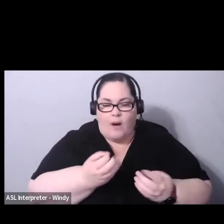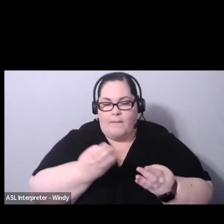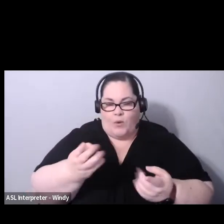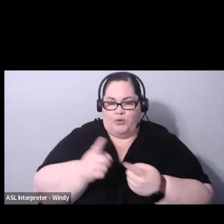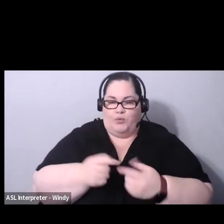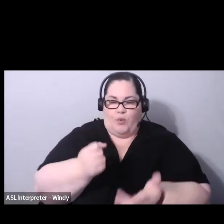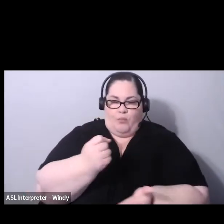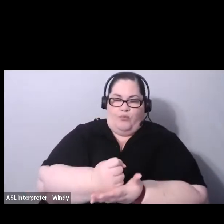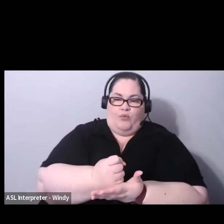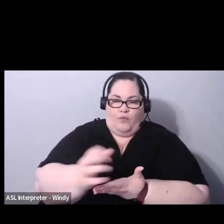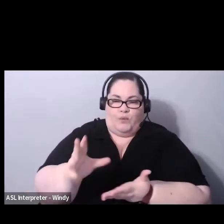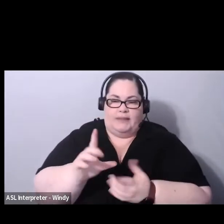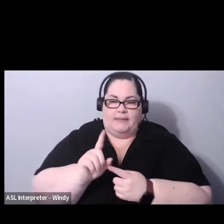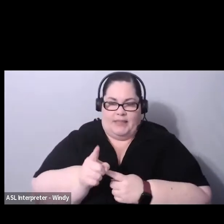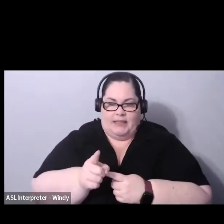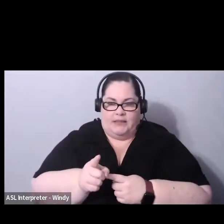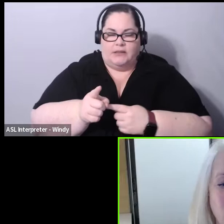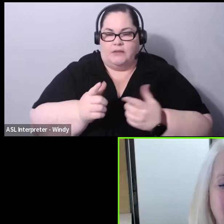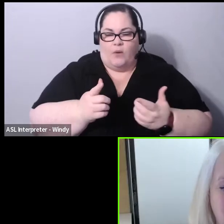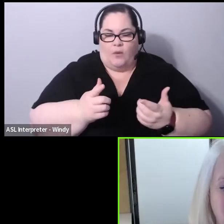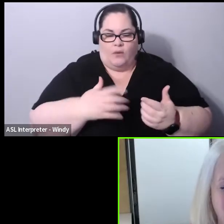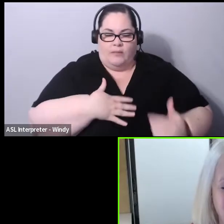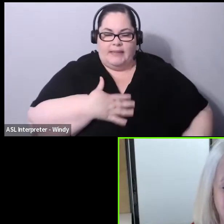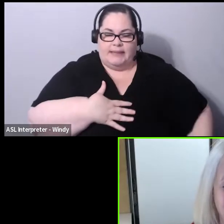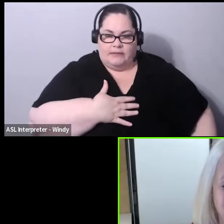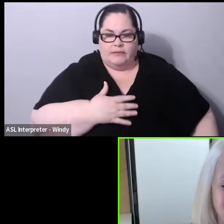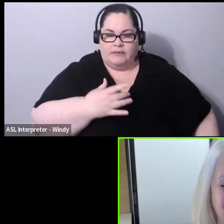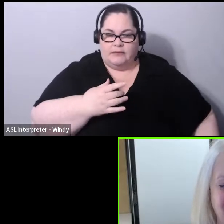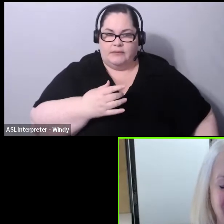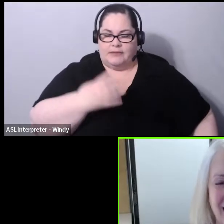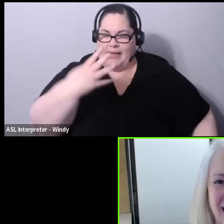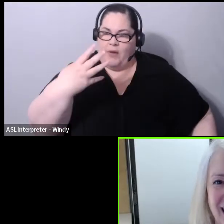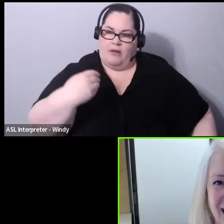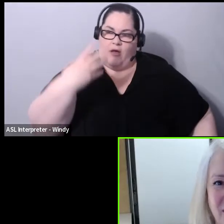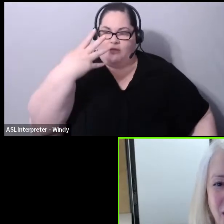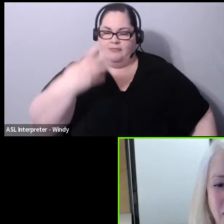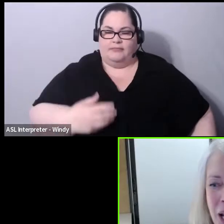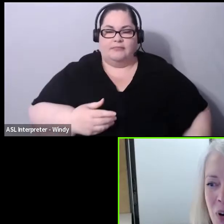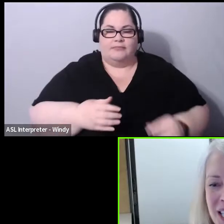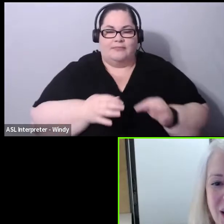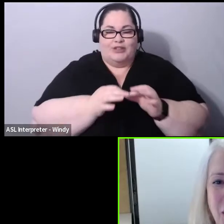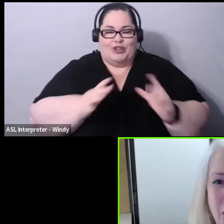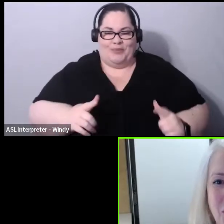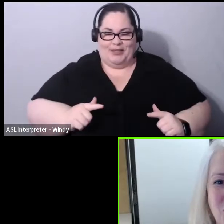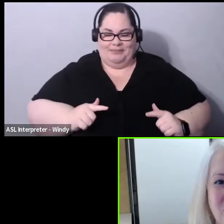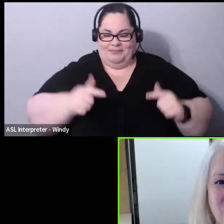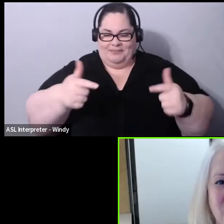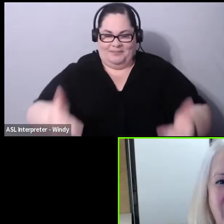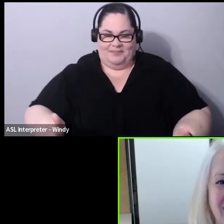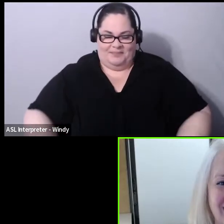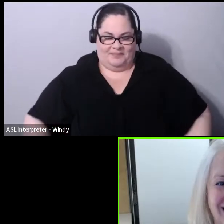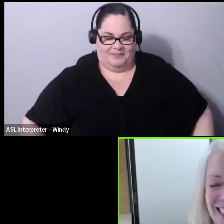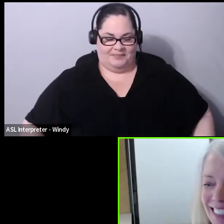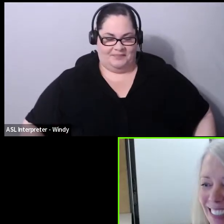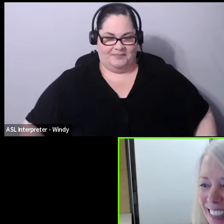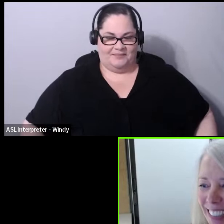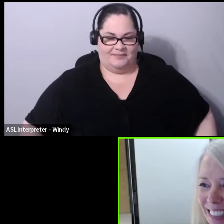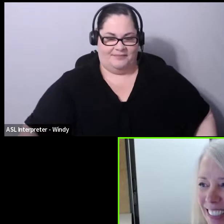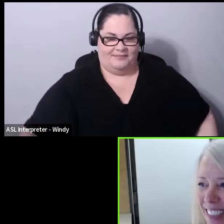approve. So feel free to turn on your camera if anybody wants to make a motion for that.